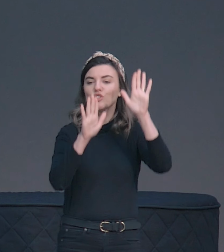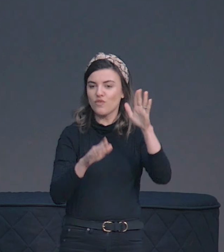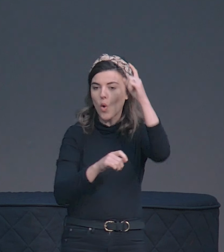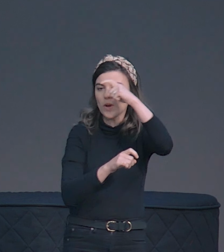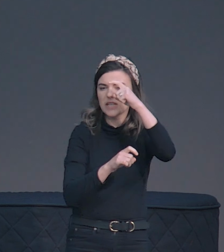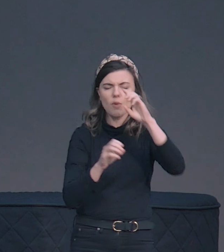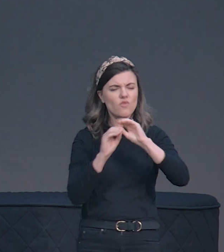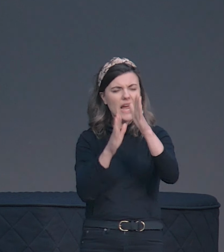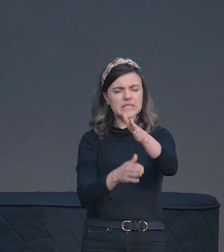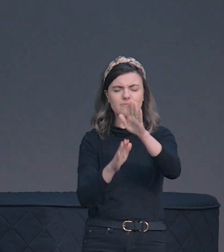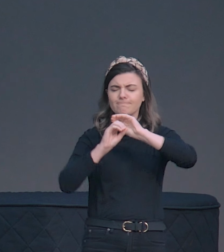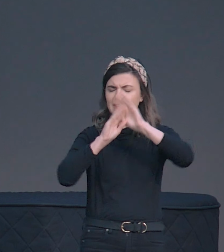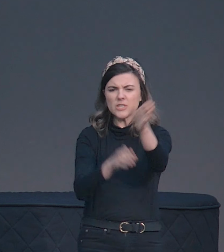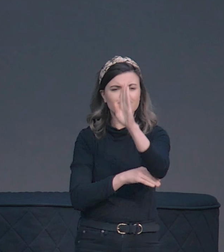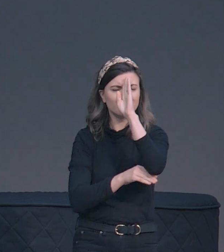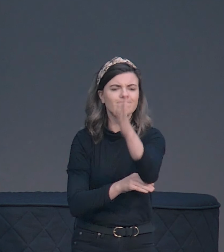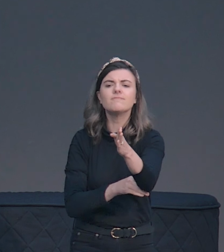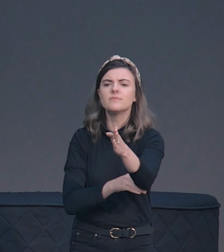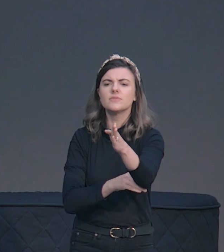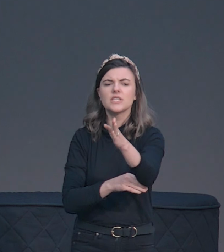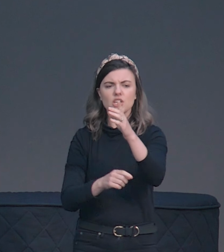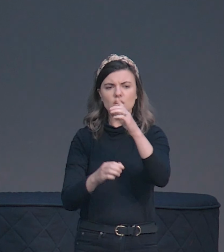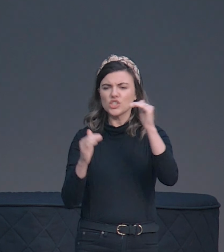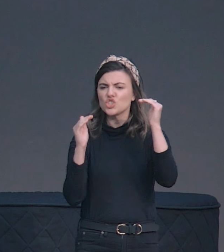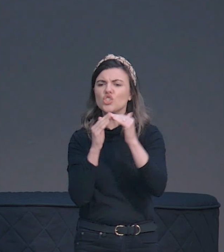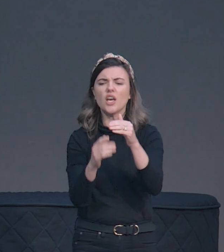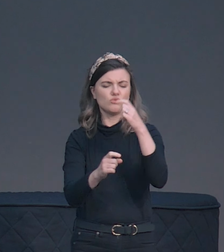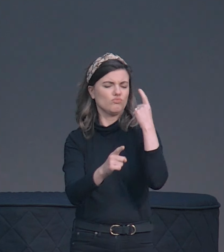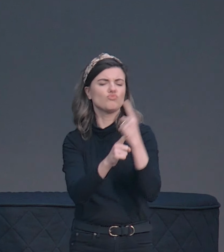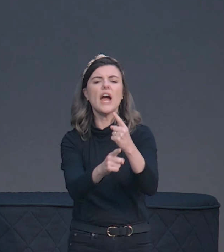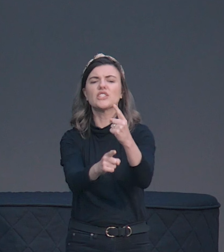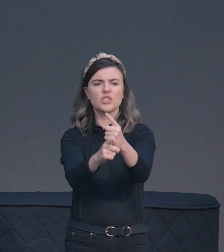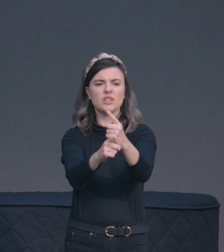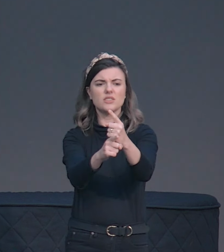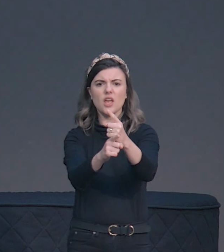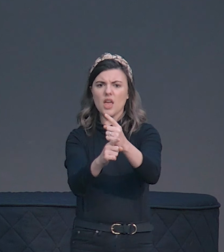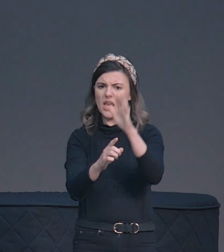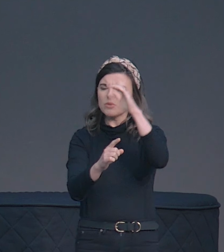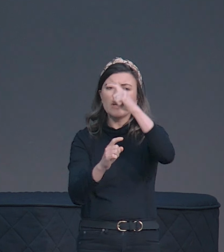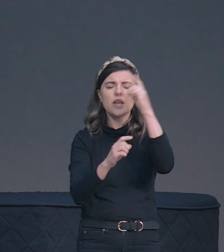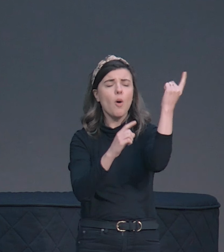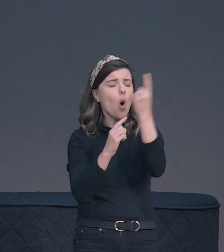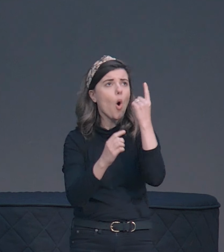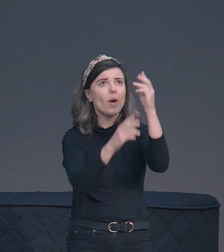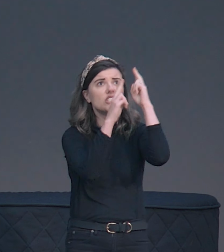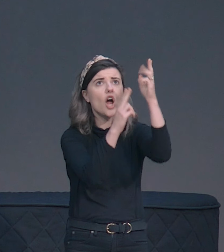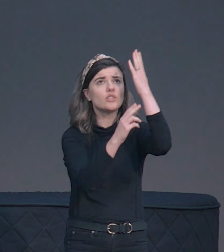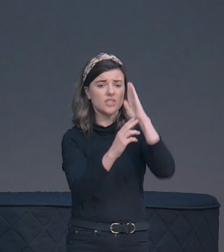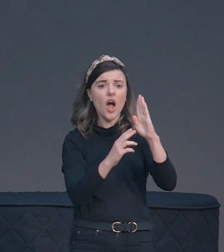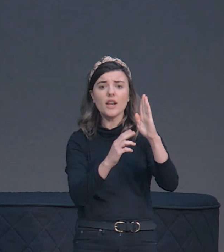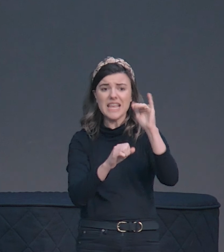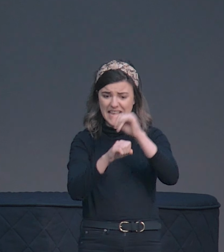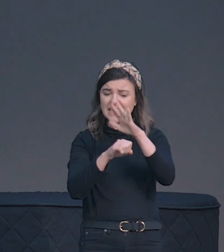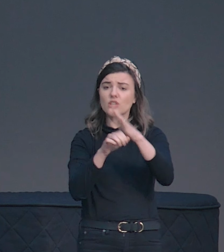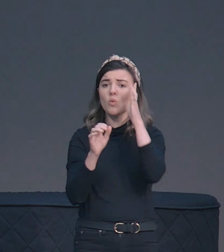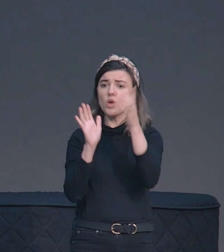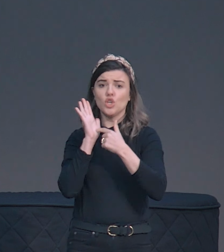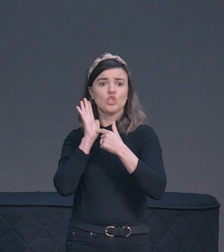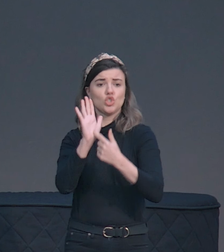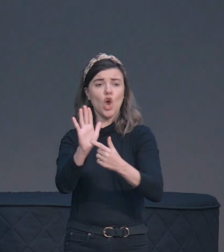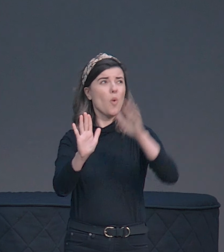Provides Clear Direction It Is Just It Is Righteous It Will Always Honor God When Heeded His Counsel Will Show Forth